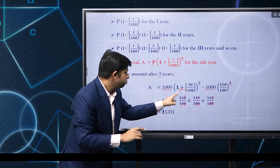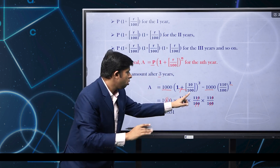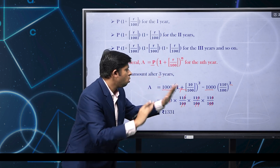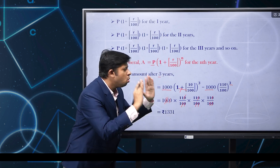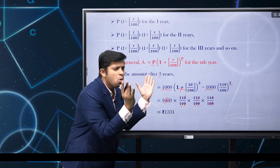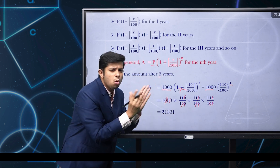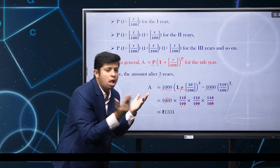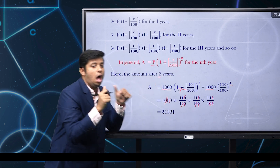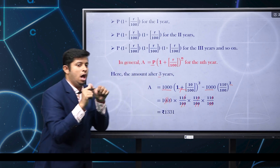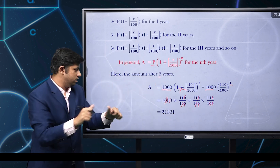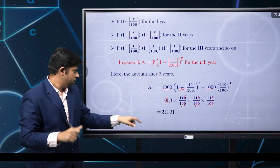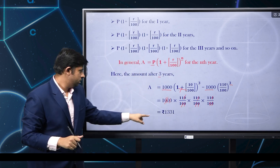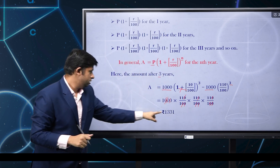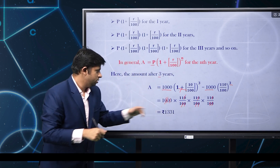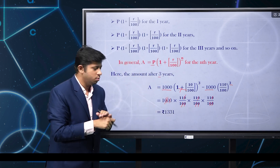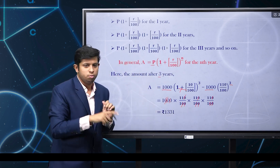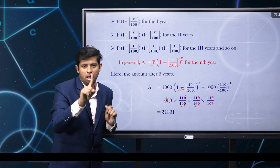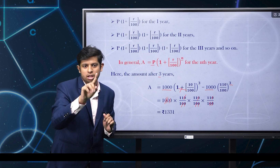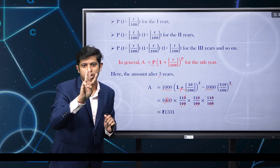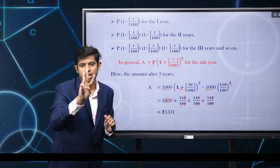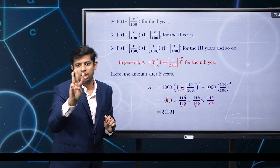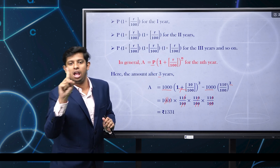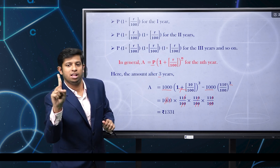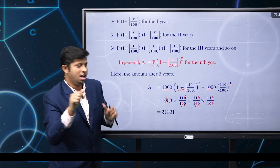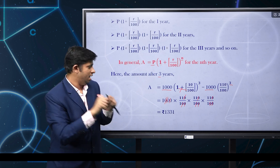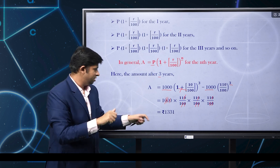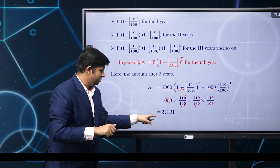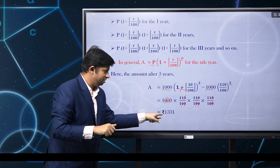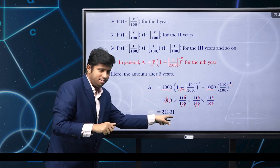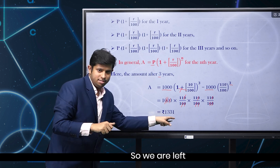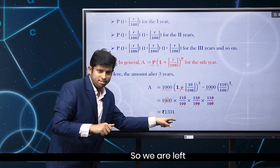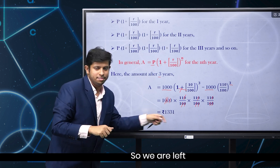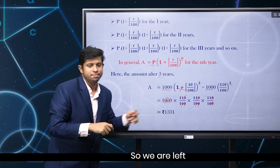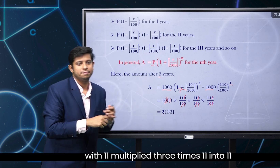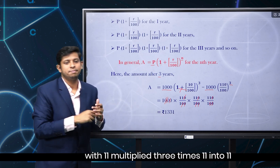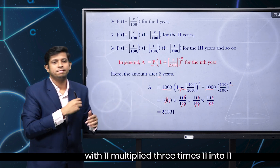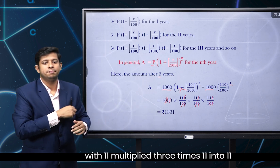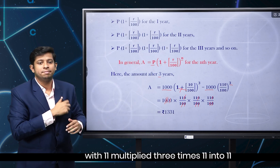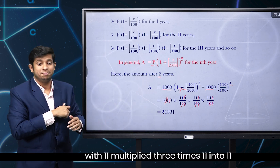so we are left with 11 multiplied 3 times. 11 into 11 into 11 is equals to